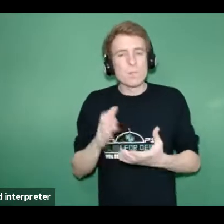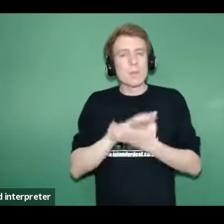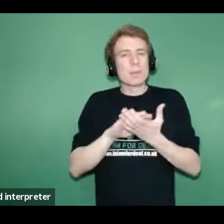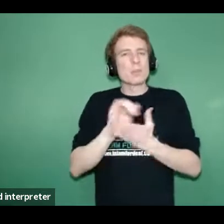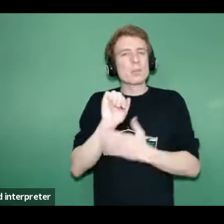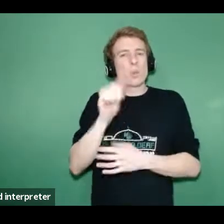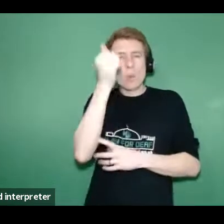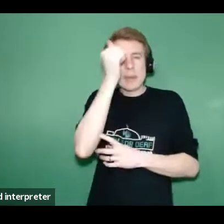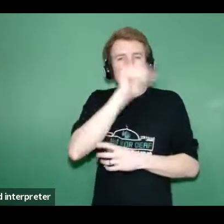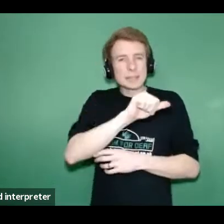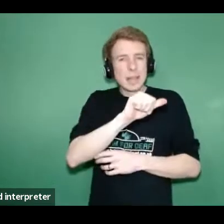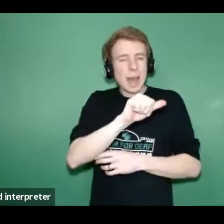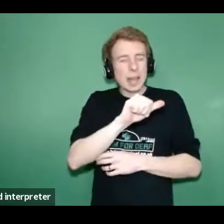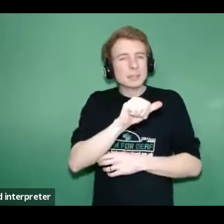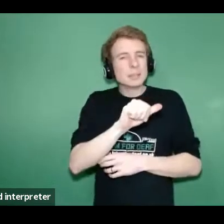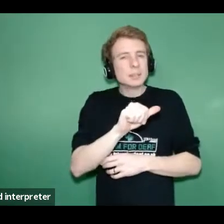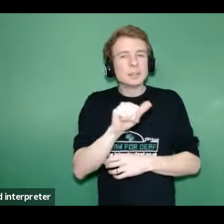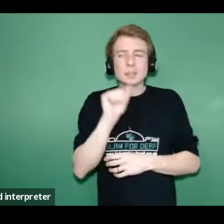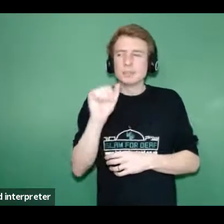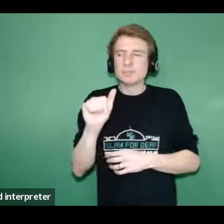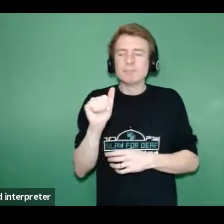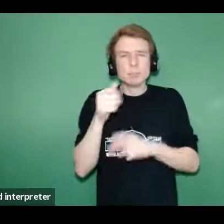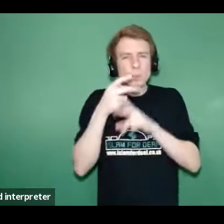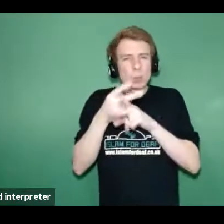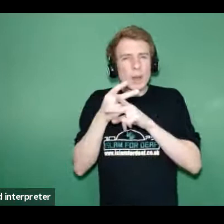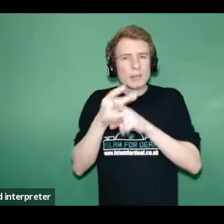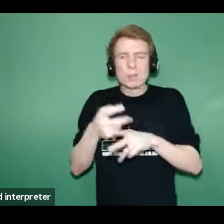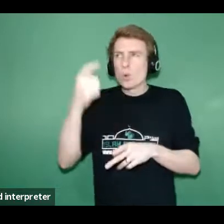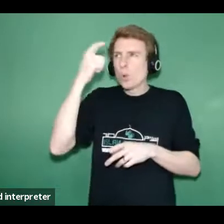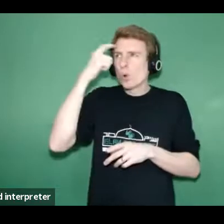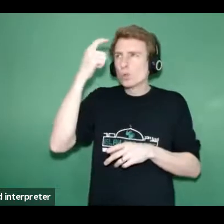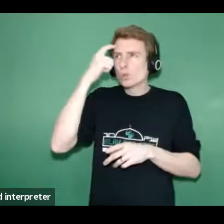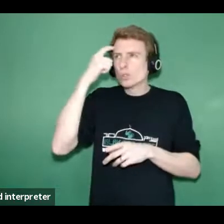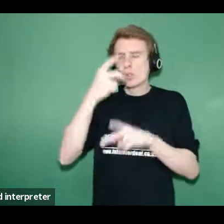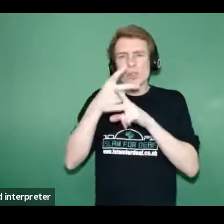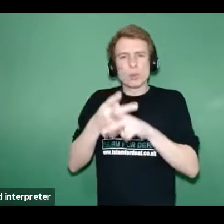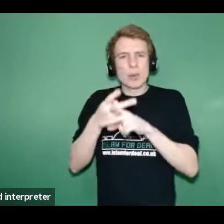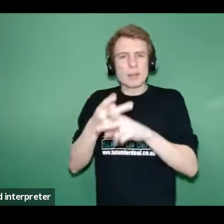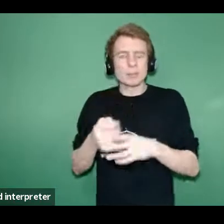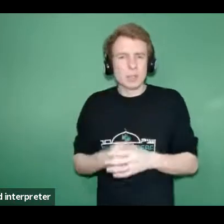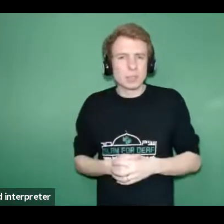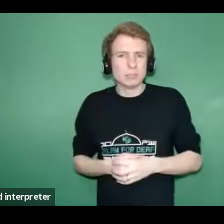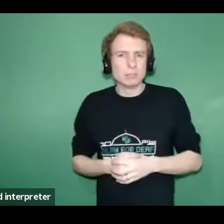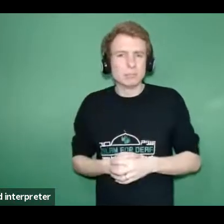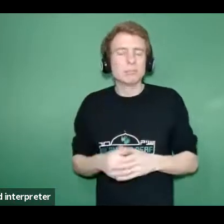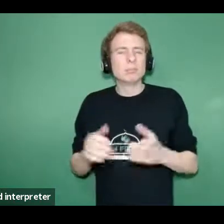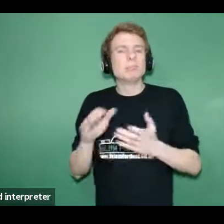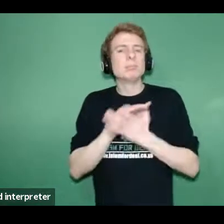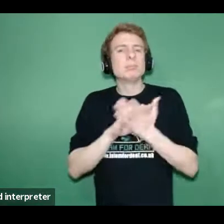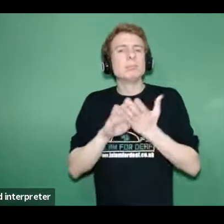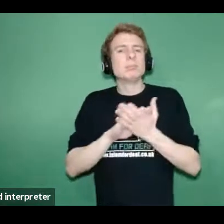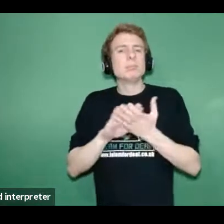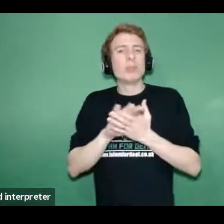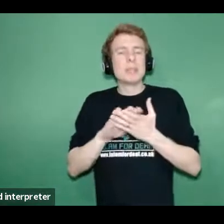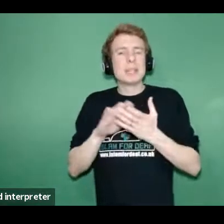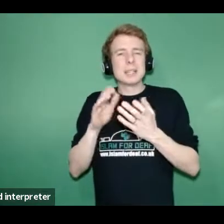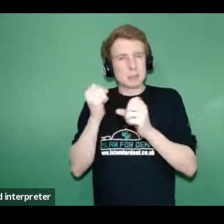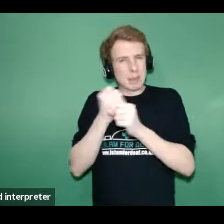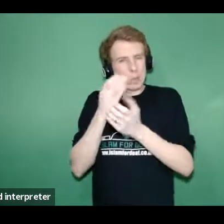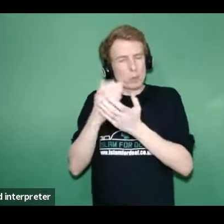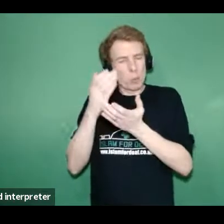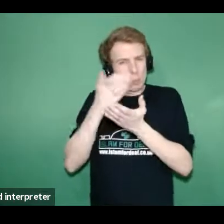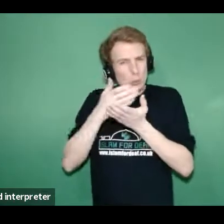you preserve your consciousness, so you do not mix it with or taint it